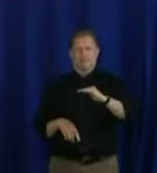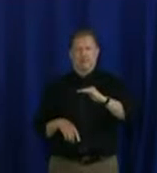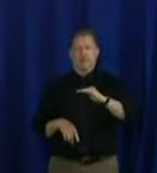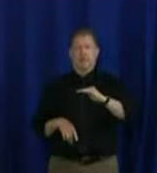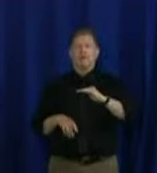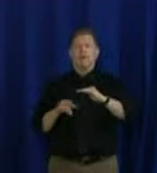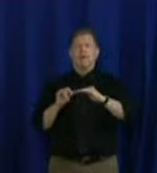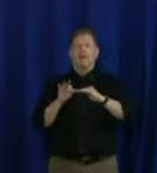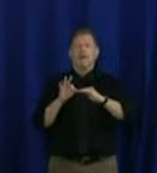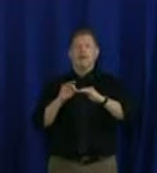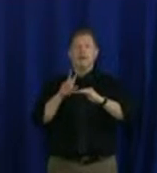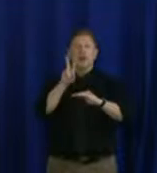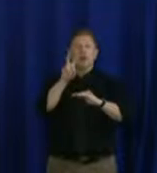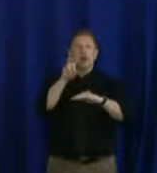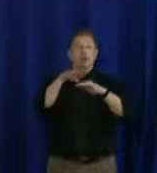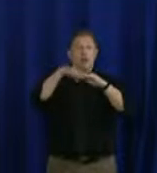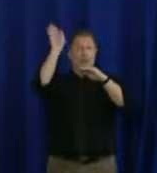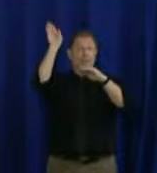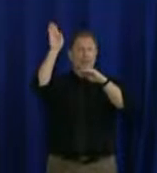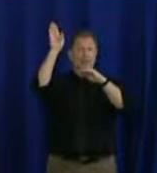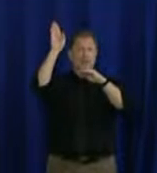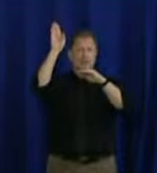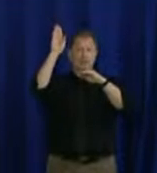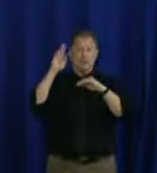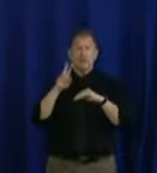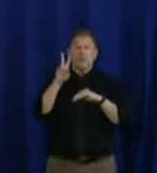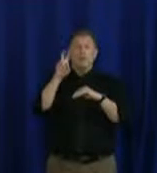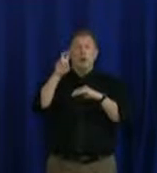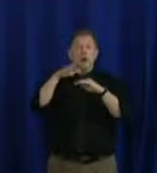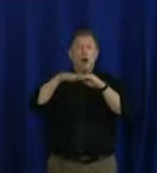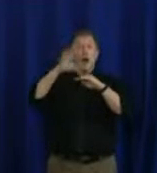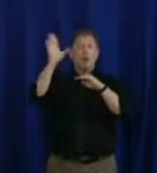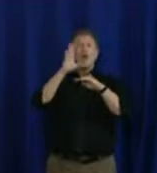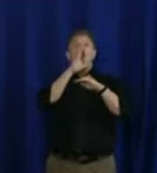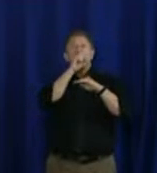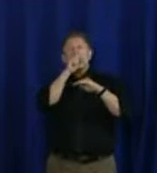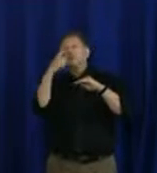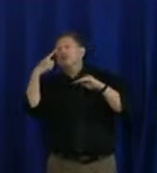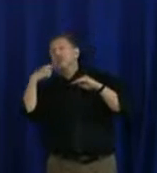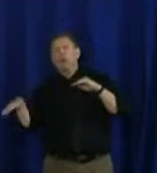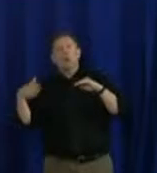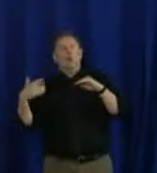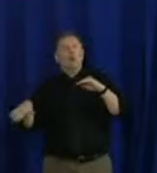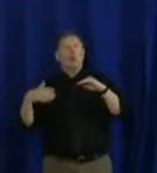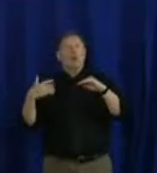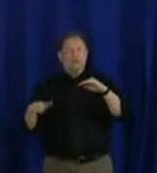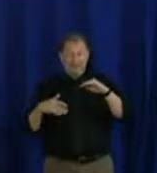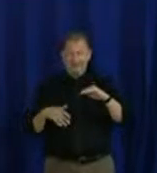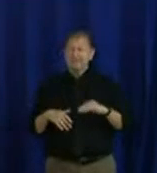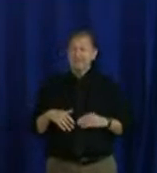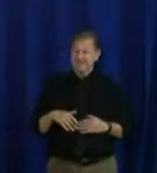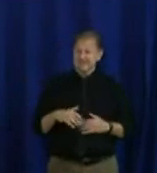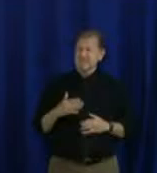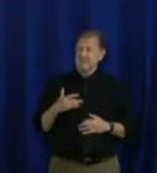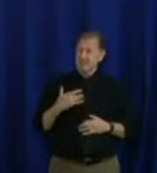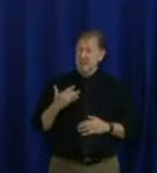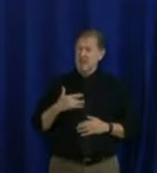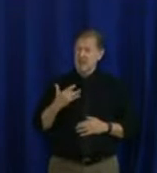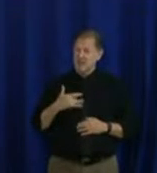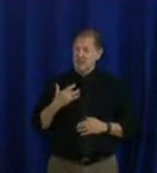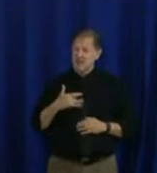it go the other way, as soon as we are back over 200, and I say as soon as because I do